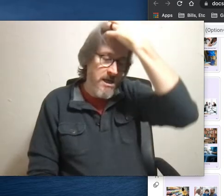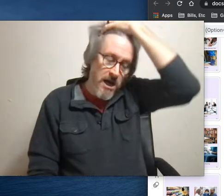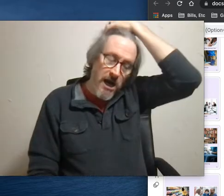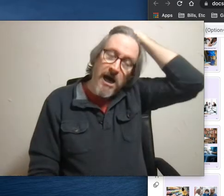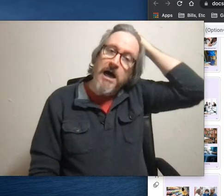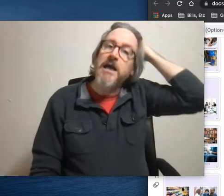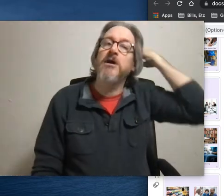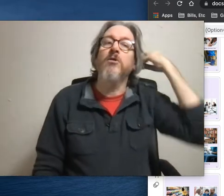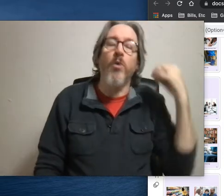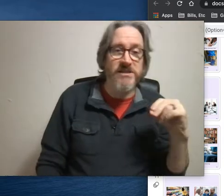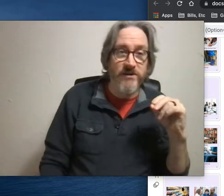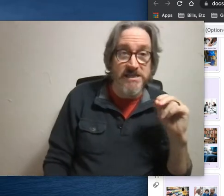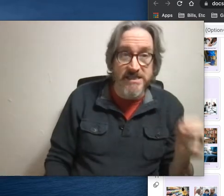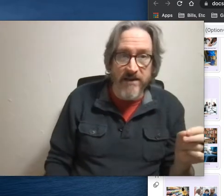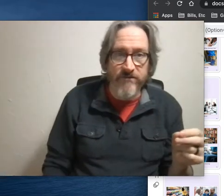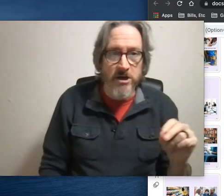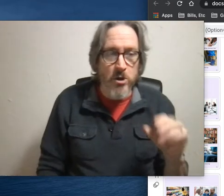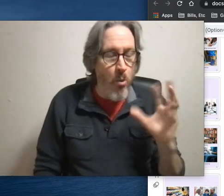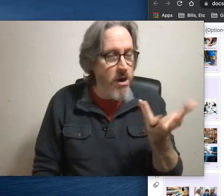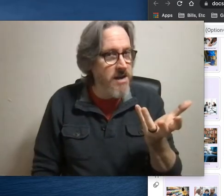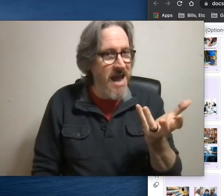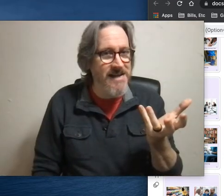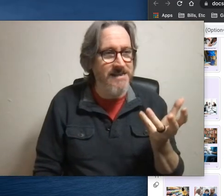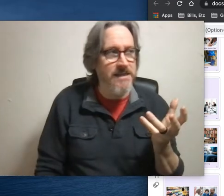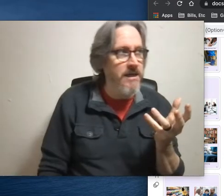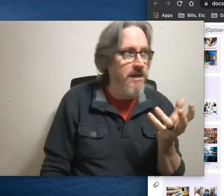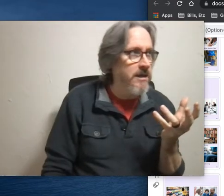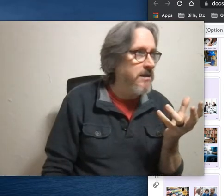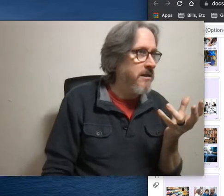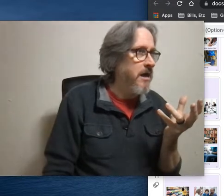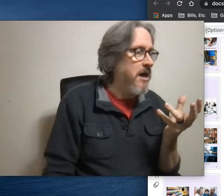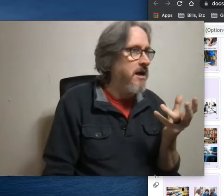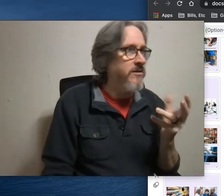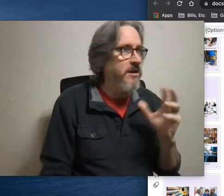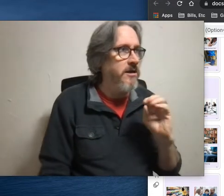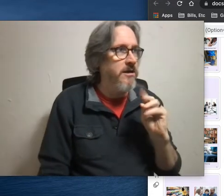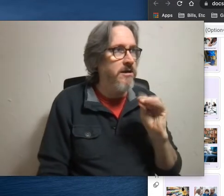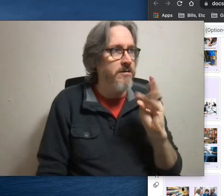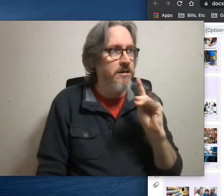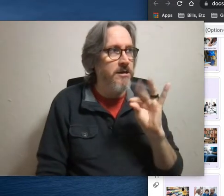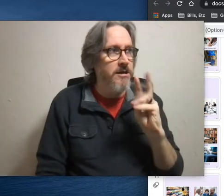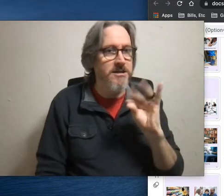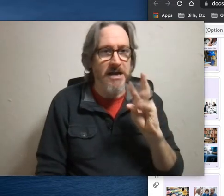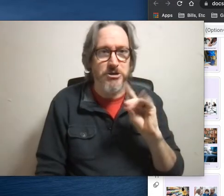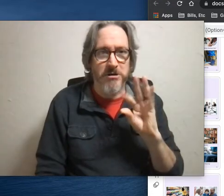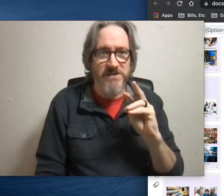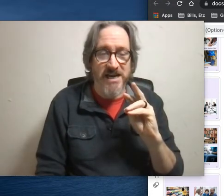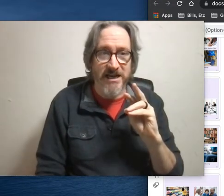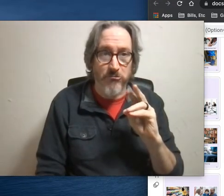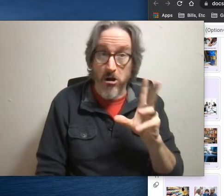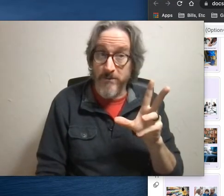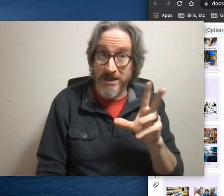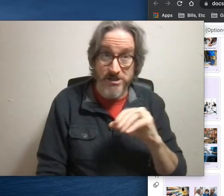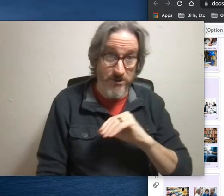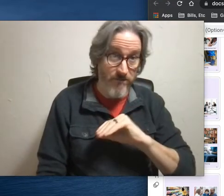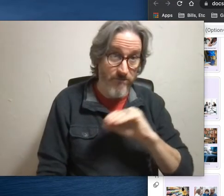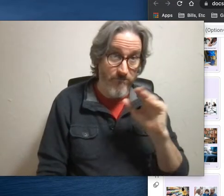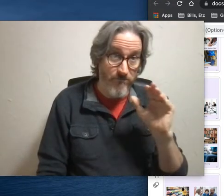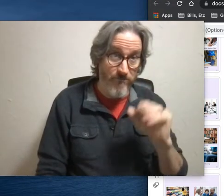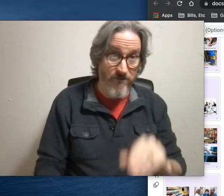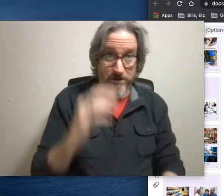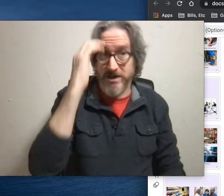dentist. One is very safe. One has the danger of signing it wrong and meaning